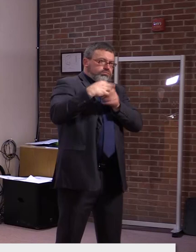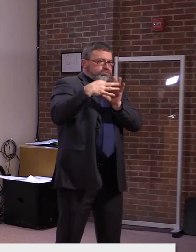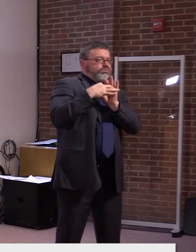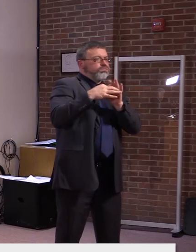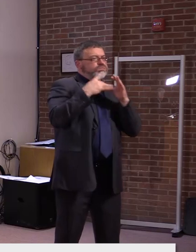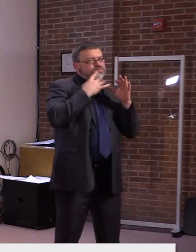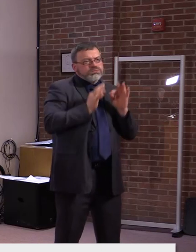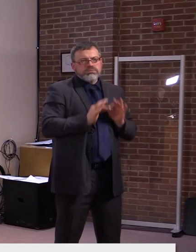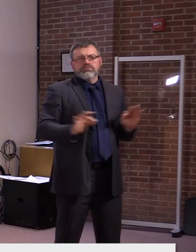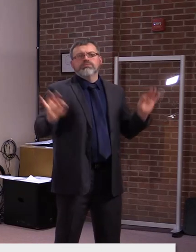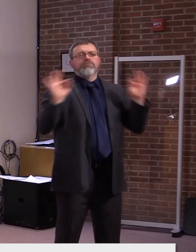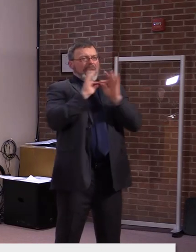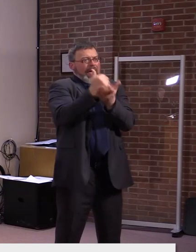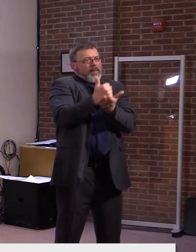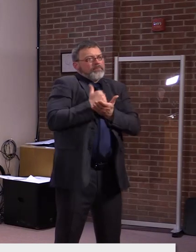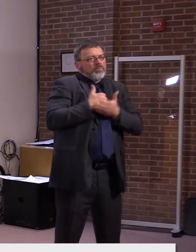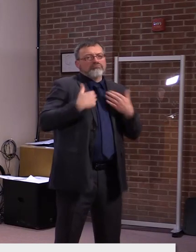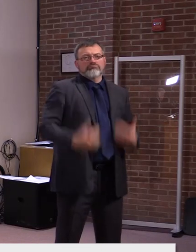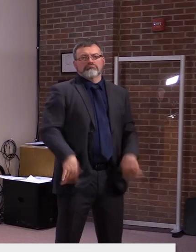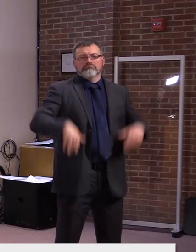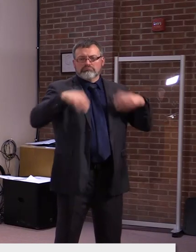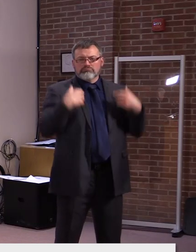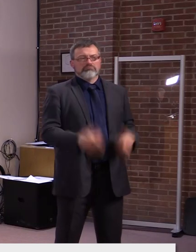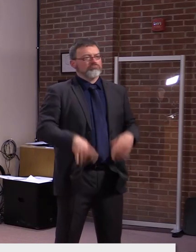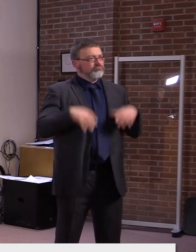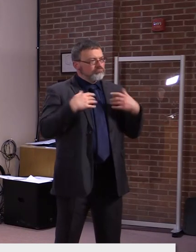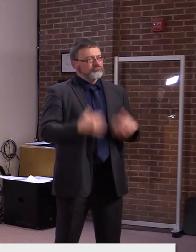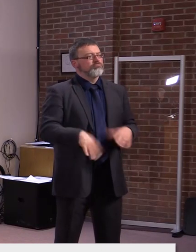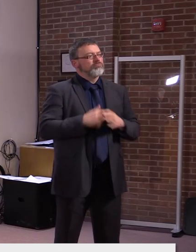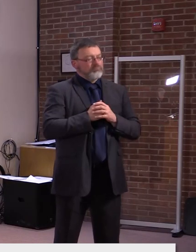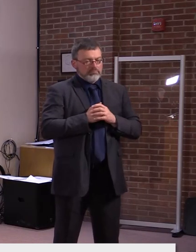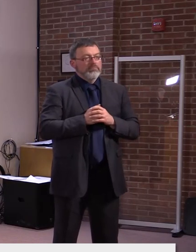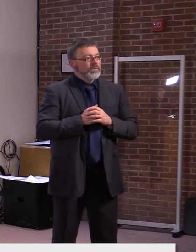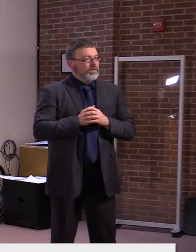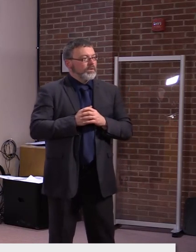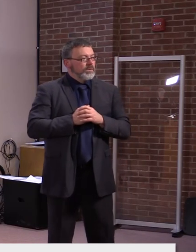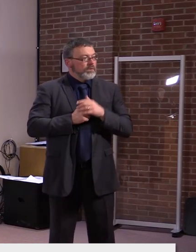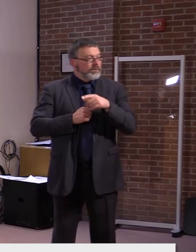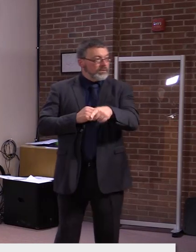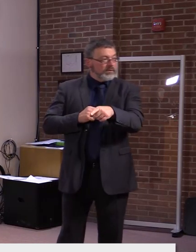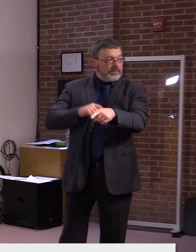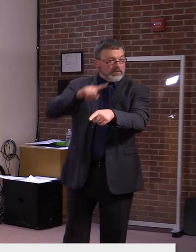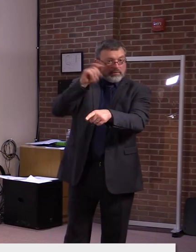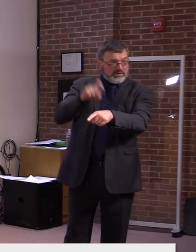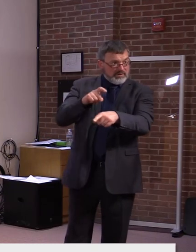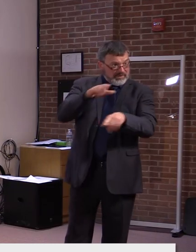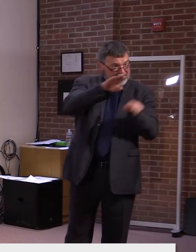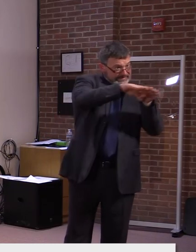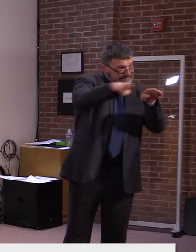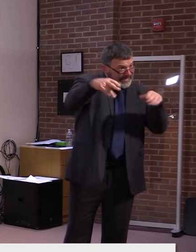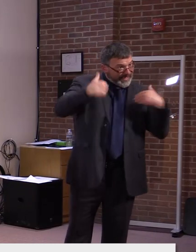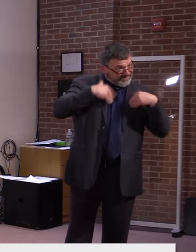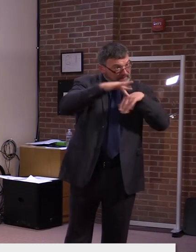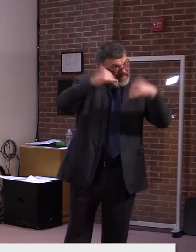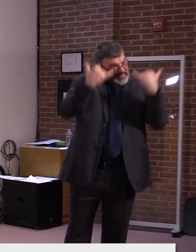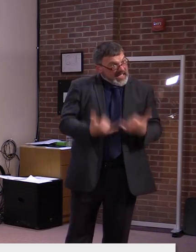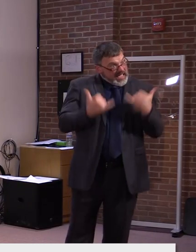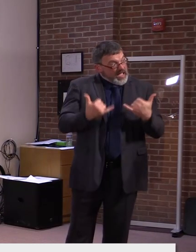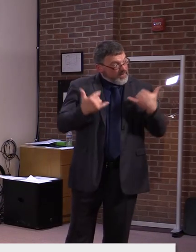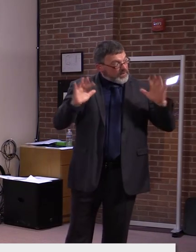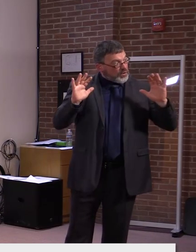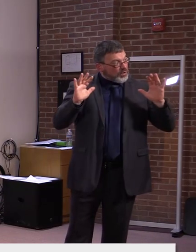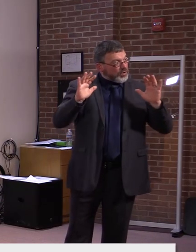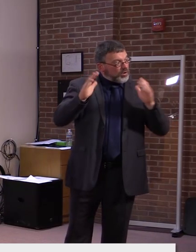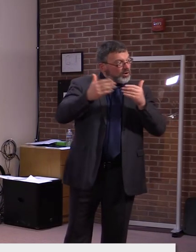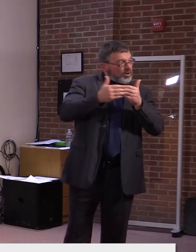here. So are the beds online already, or are they going to be online soon? They're going to be online, I think, within the next 24